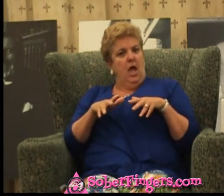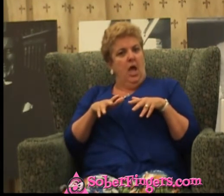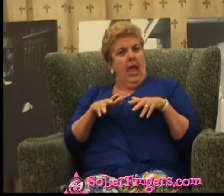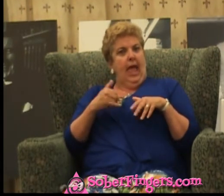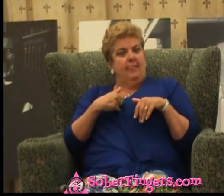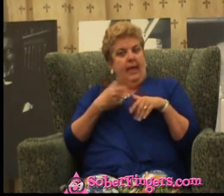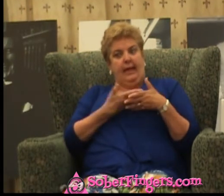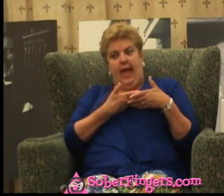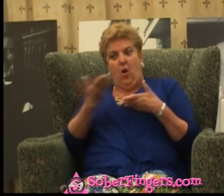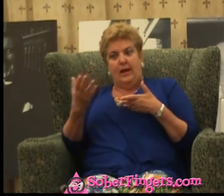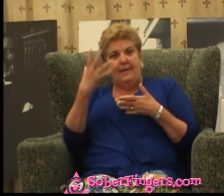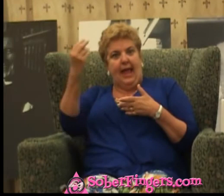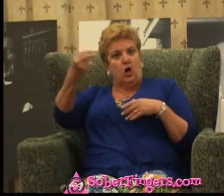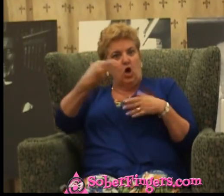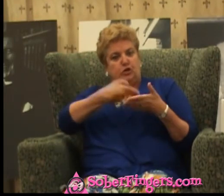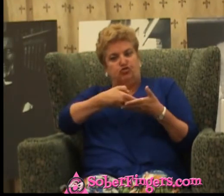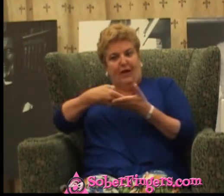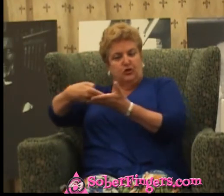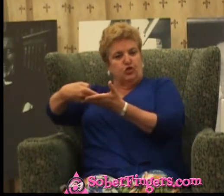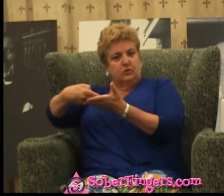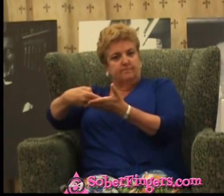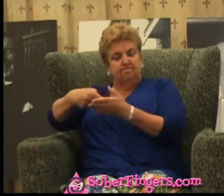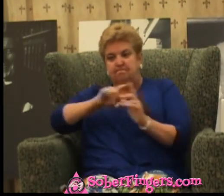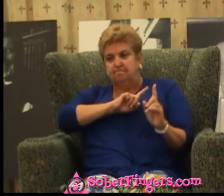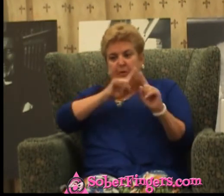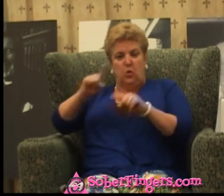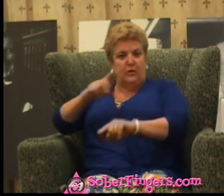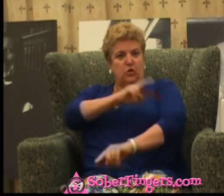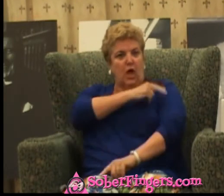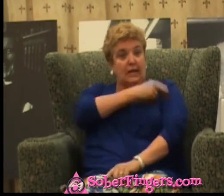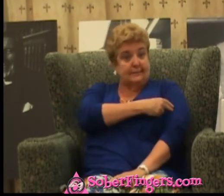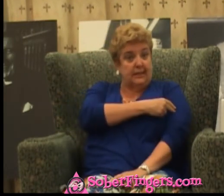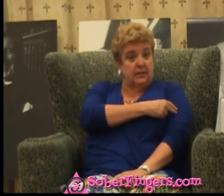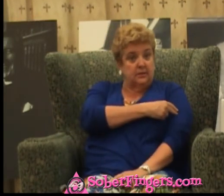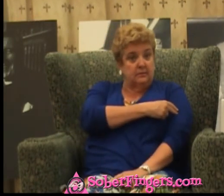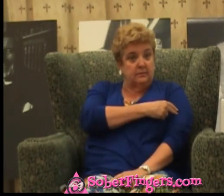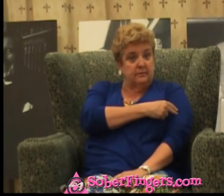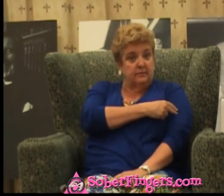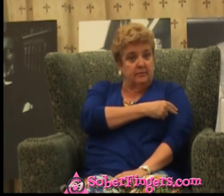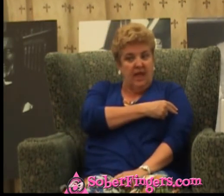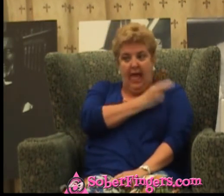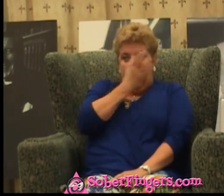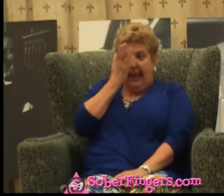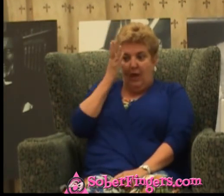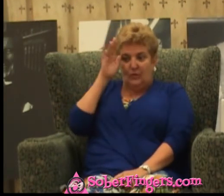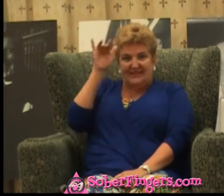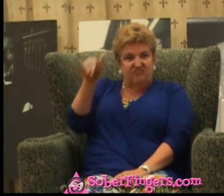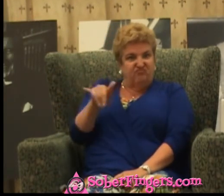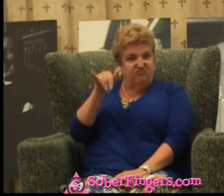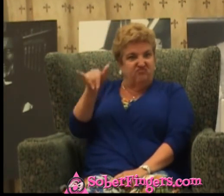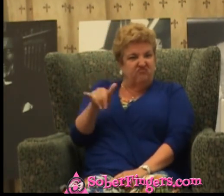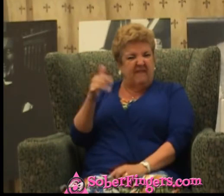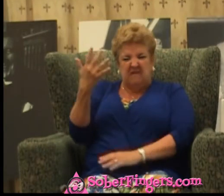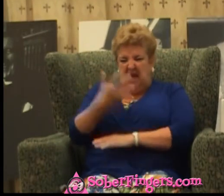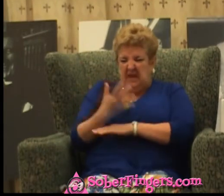stretcher, and I went up to the hospital, and I was there for 5 or 6 days, and I went into